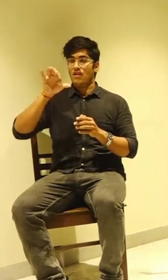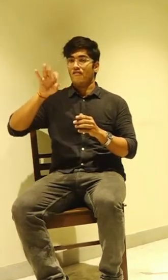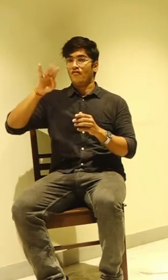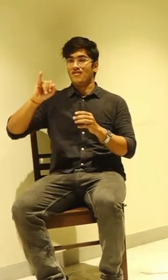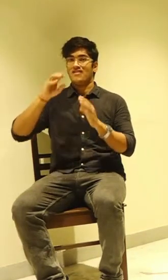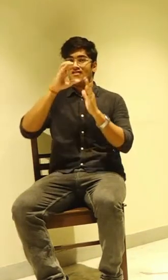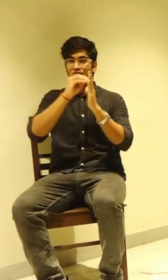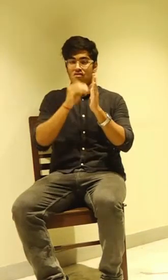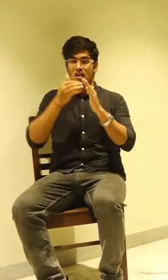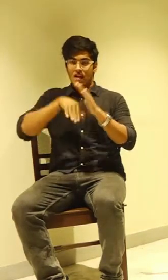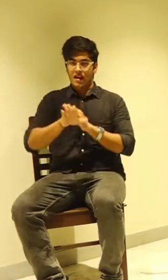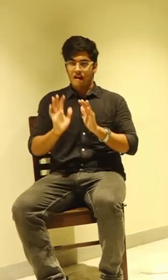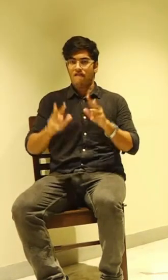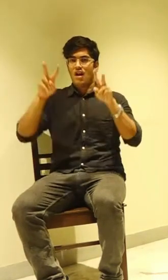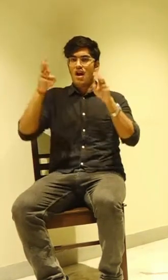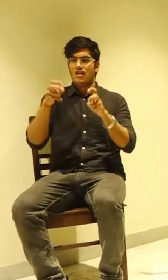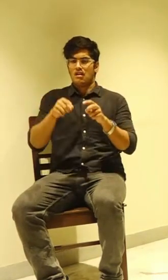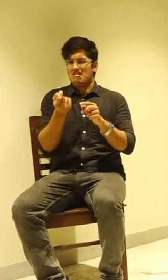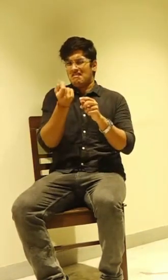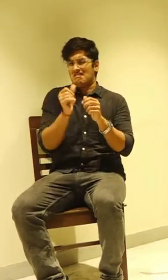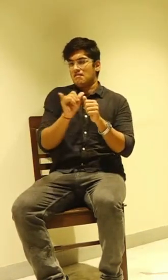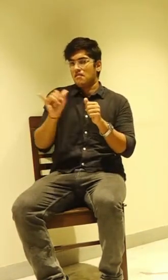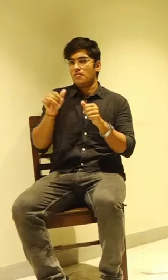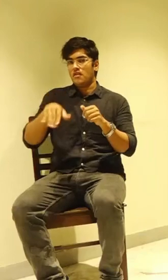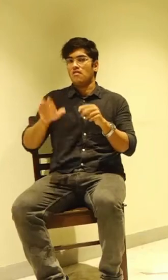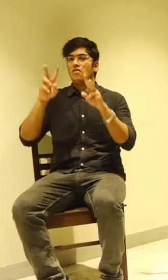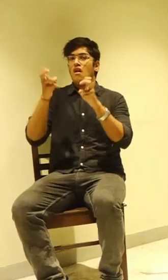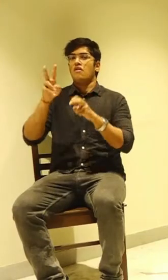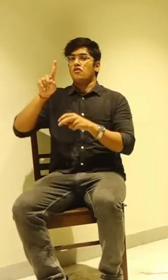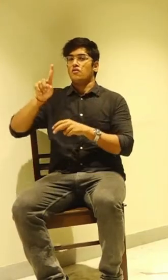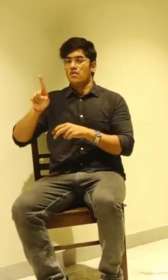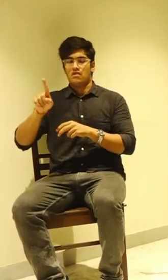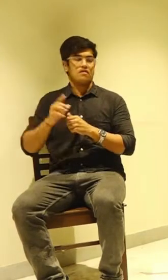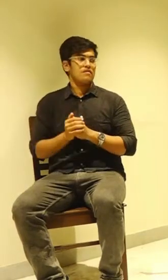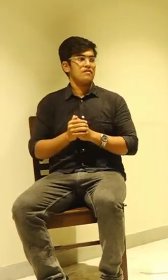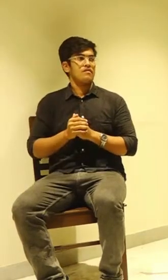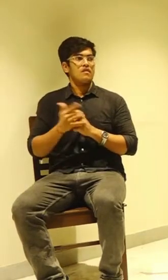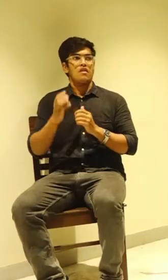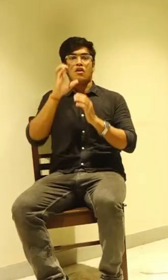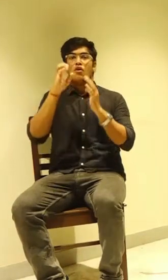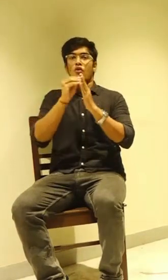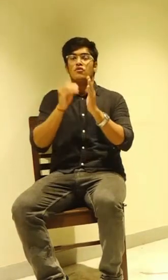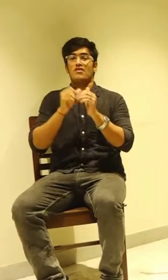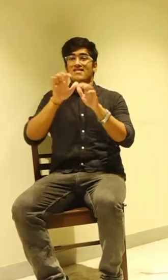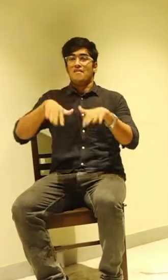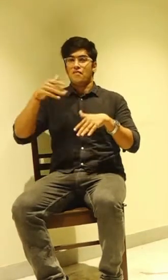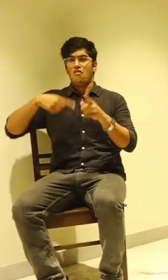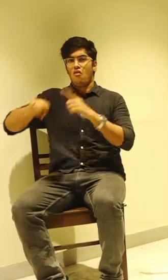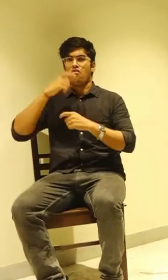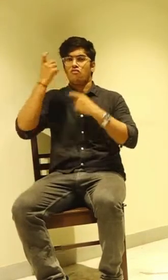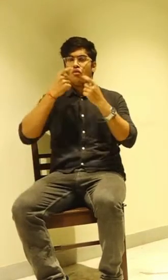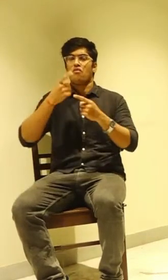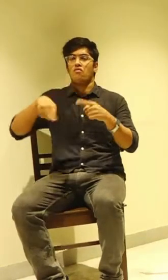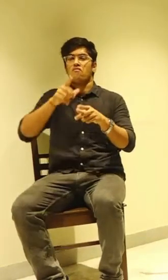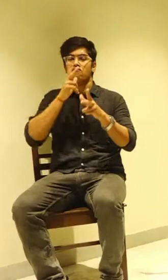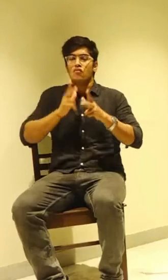which was similar to what we find today in Article 21. And what the Constituent Assembly thought, and this is what we were told, is they looked to